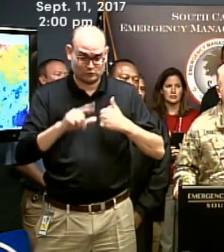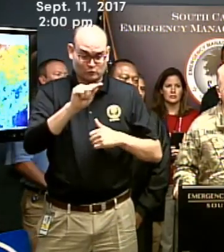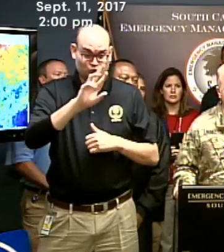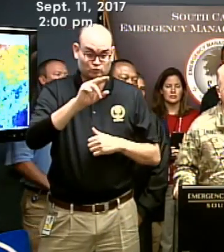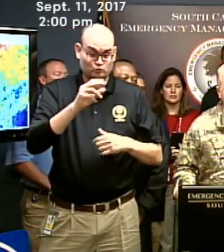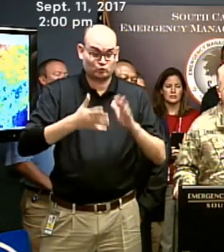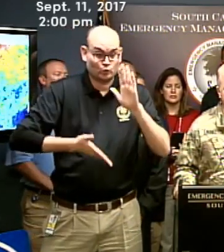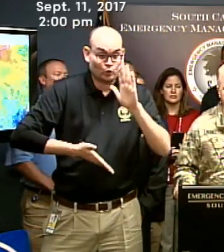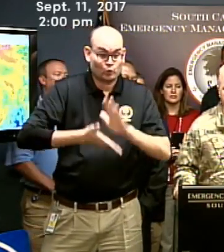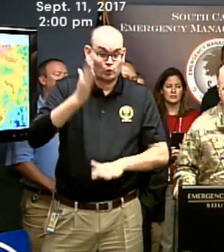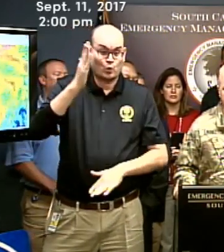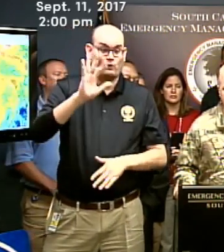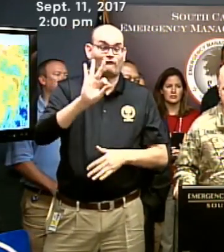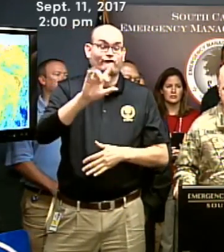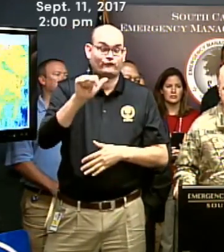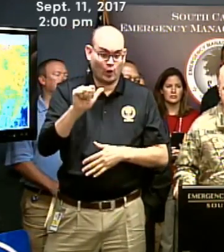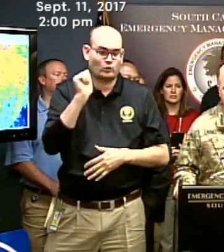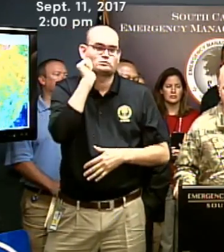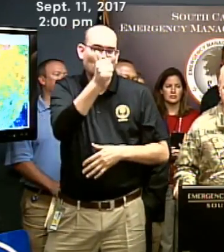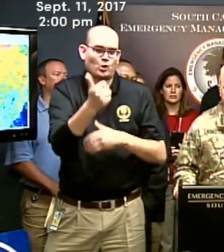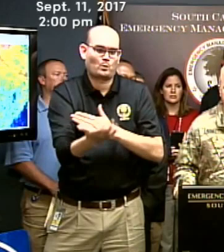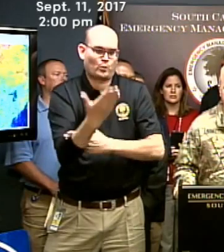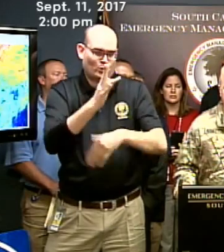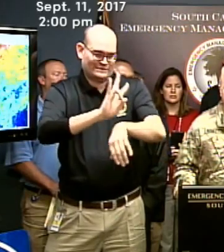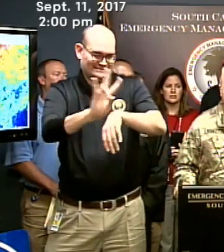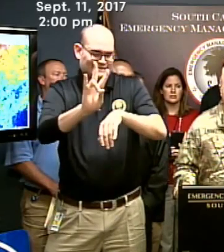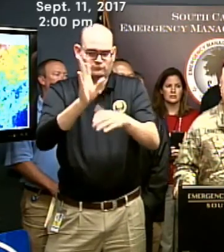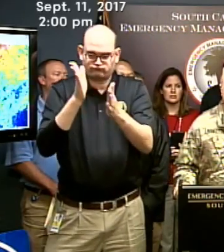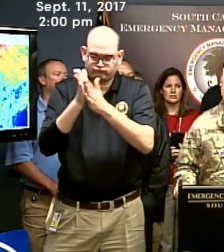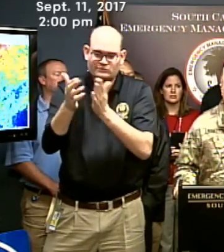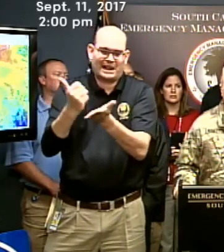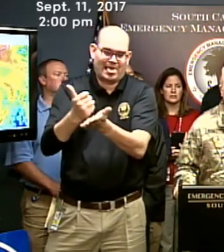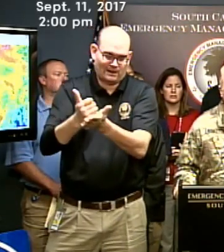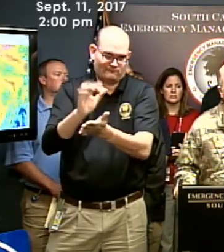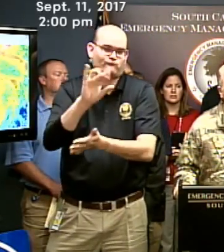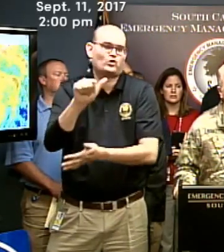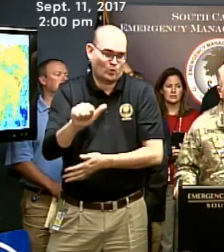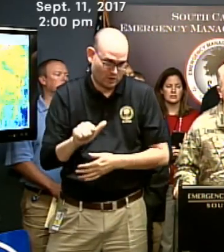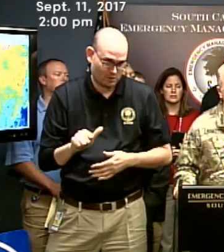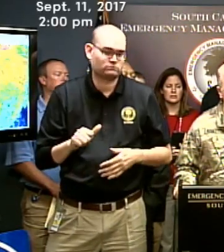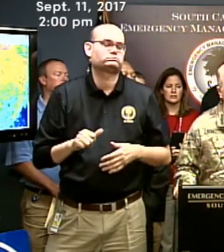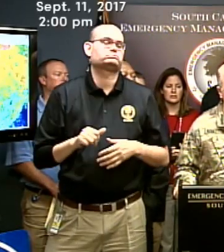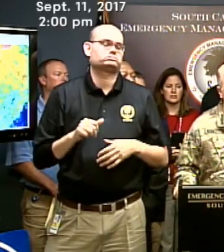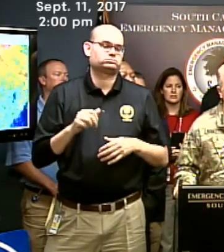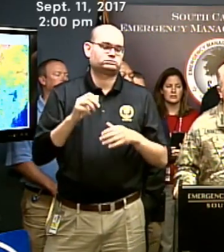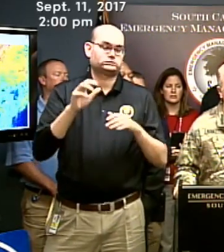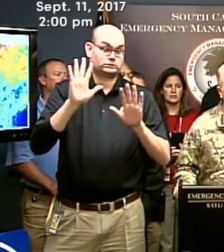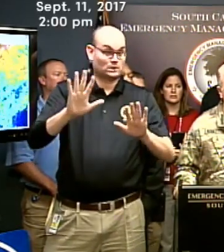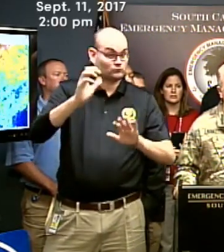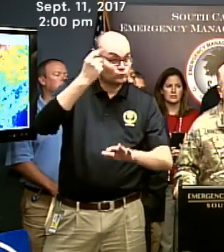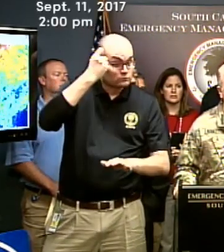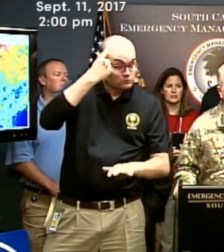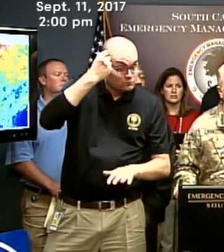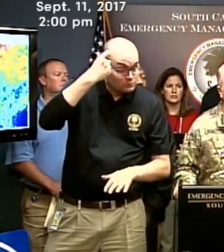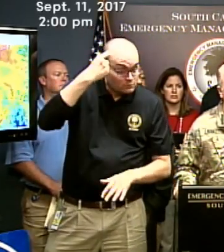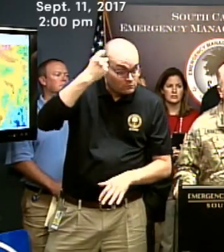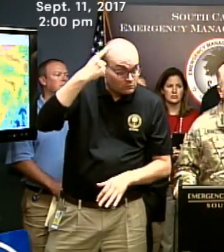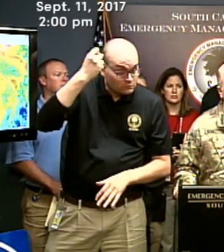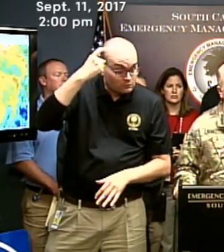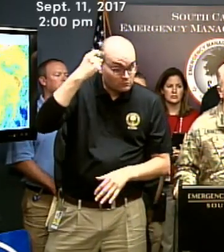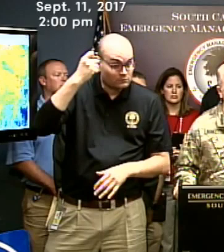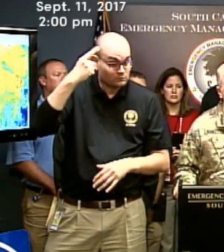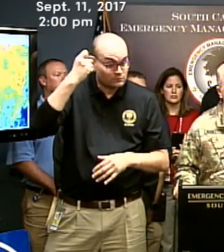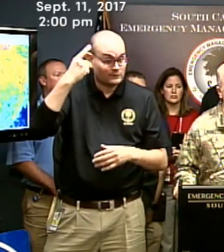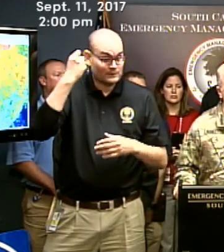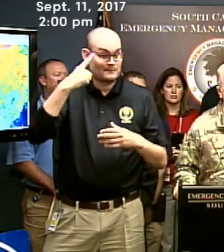morning, headed to help our neighbors in the south. The citizens need to be aware that we will have quite a number of